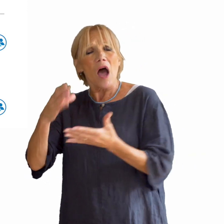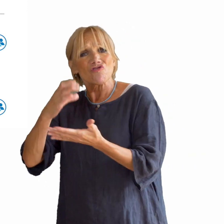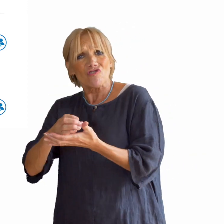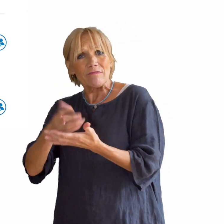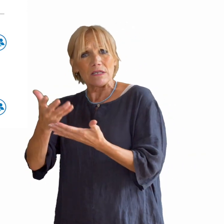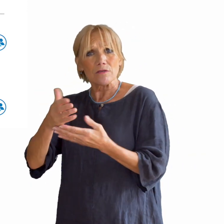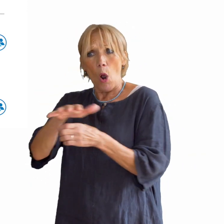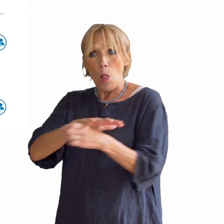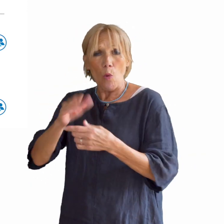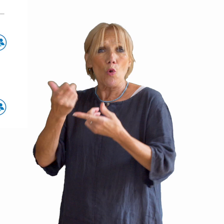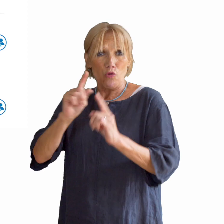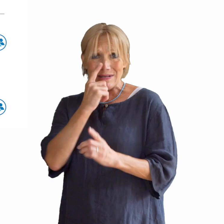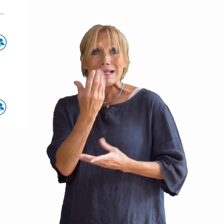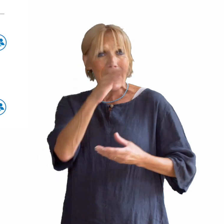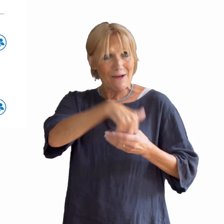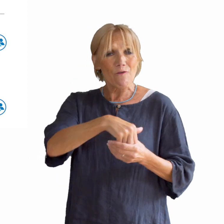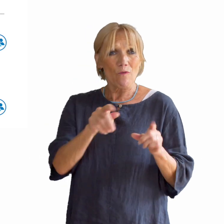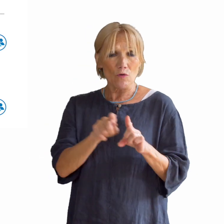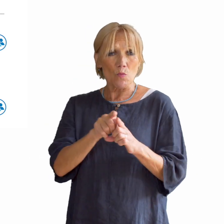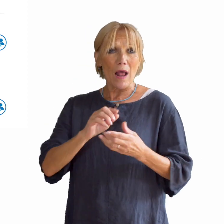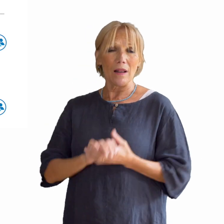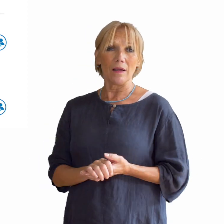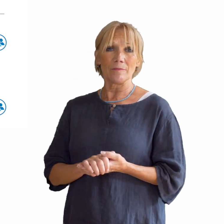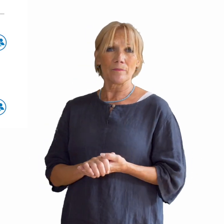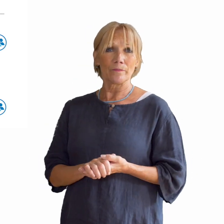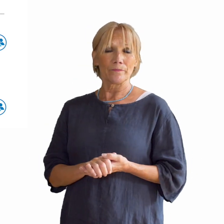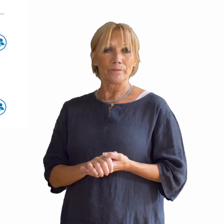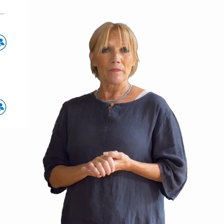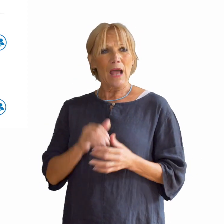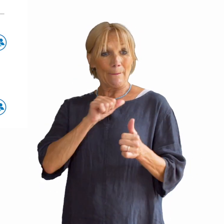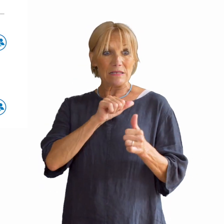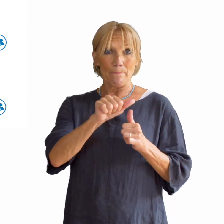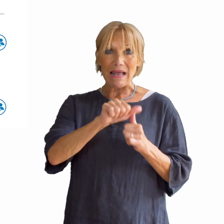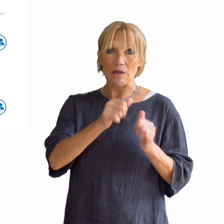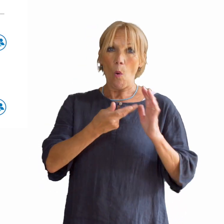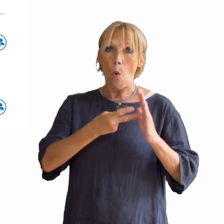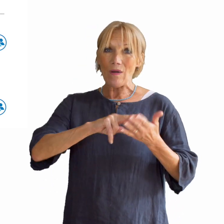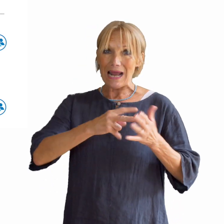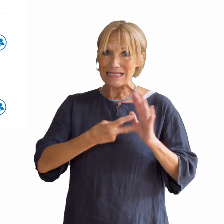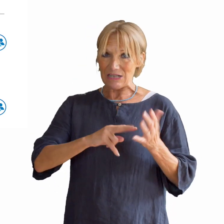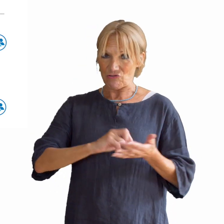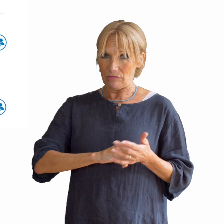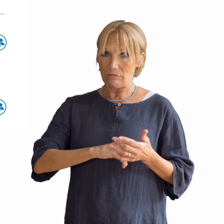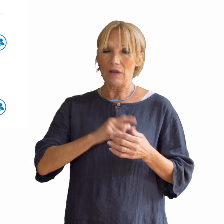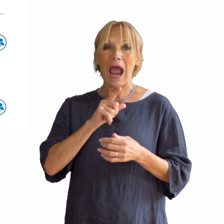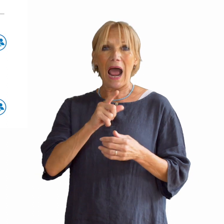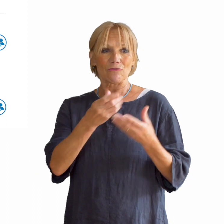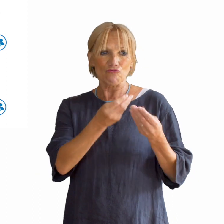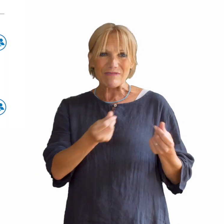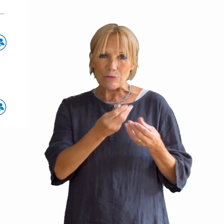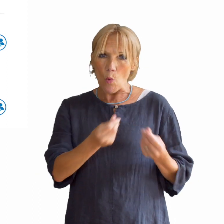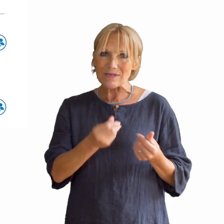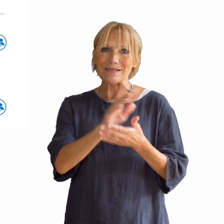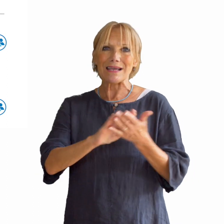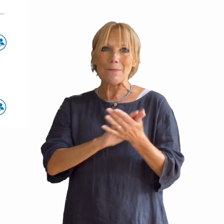usually community-led, but larger charities or local authorities can get involved. A major benefit to this is better